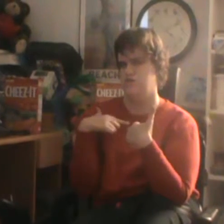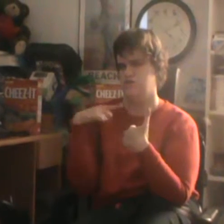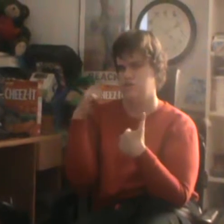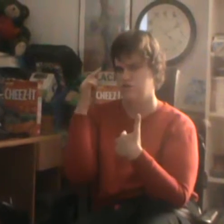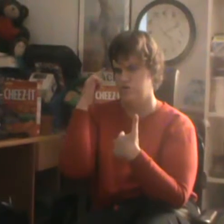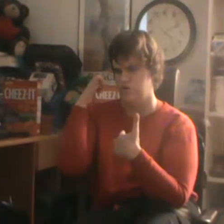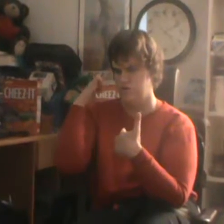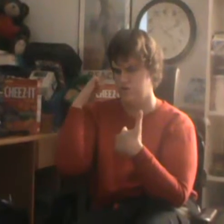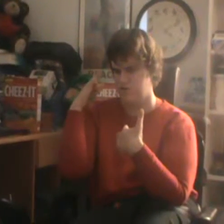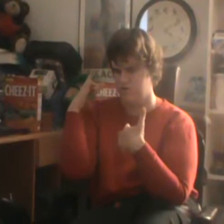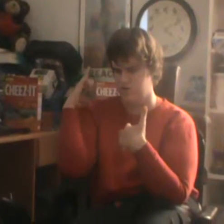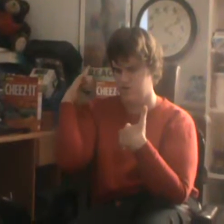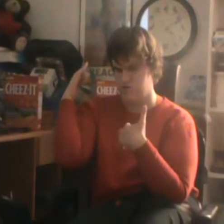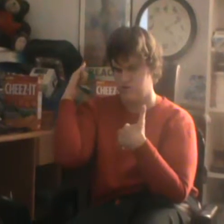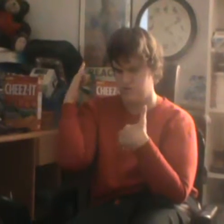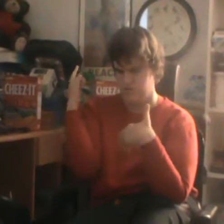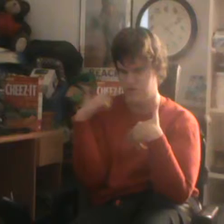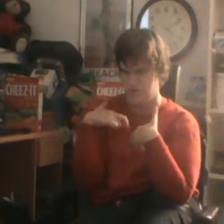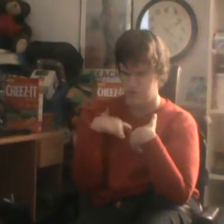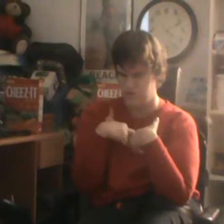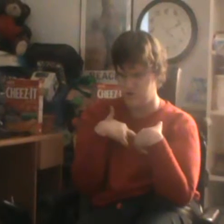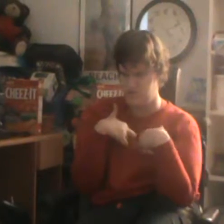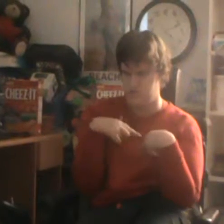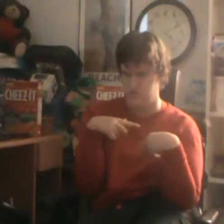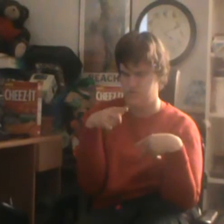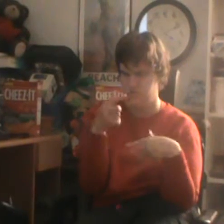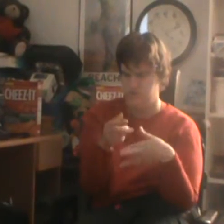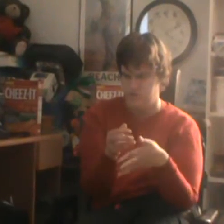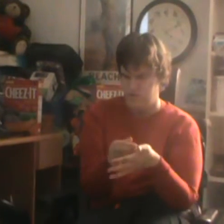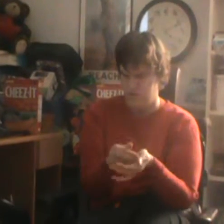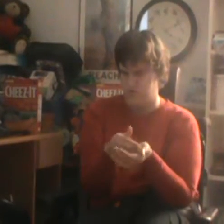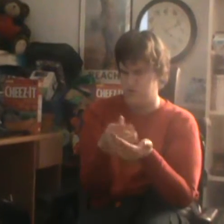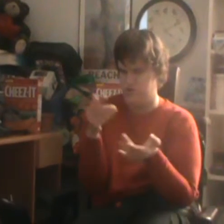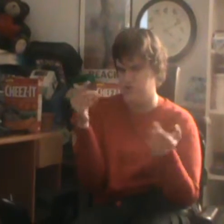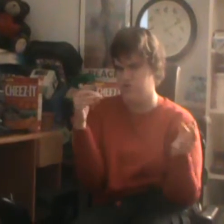He's in my eyes, my heart, my soul, my hands.